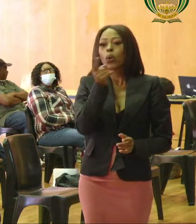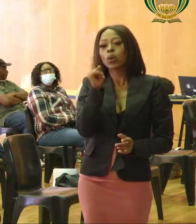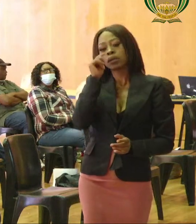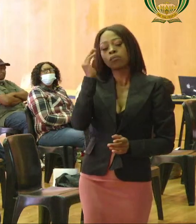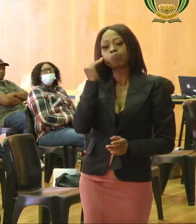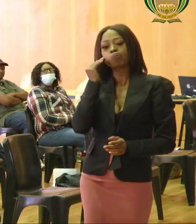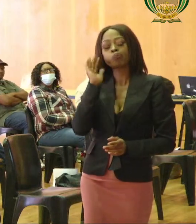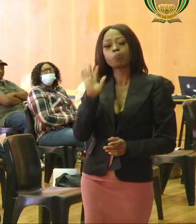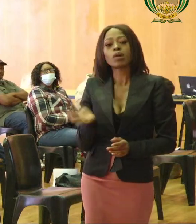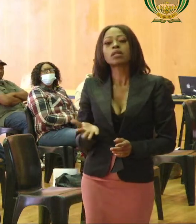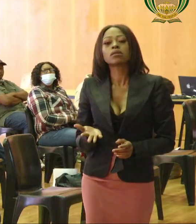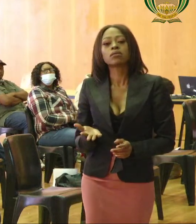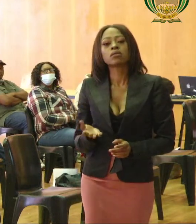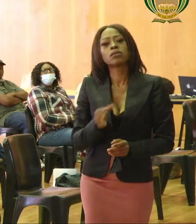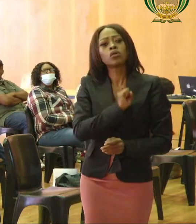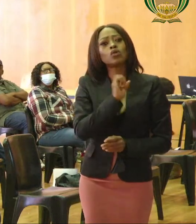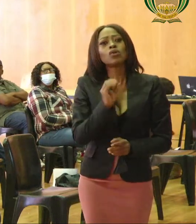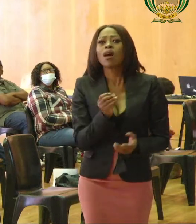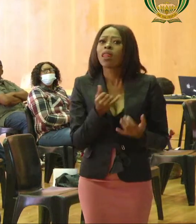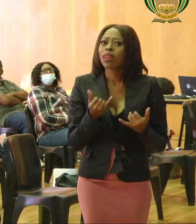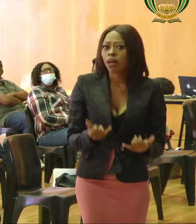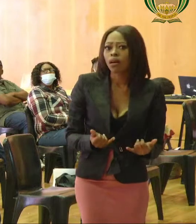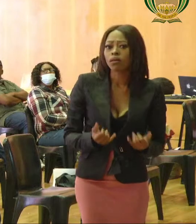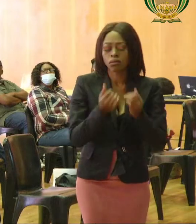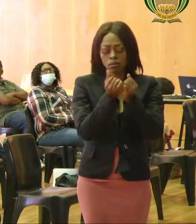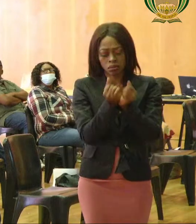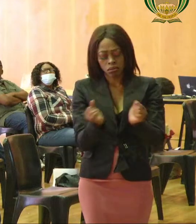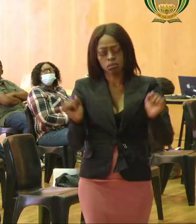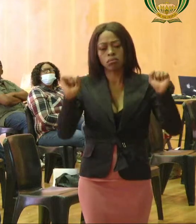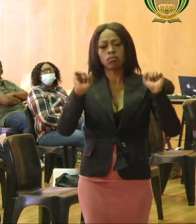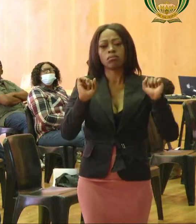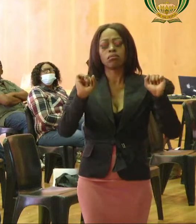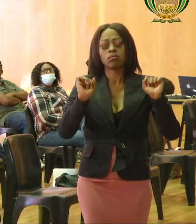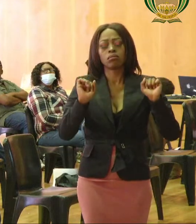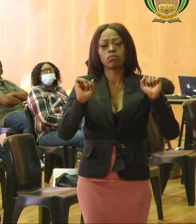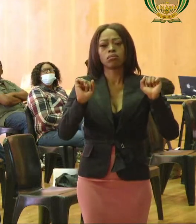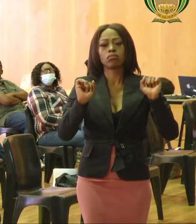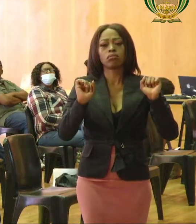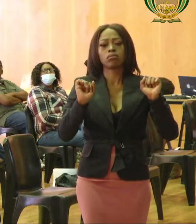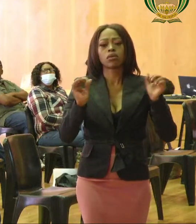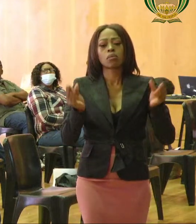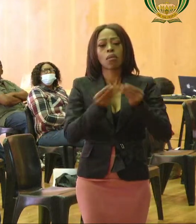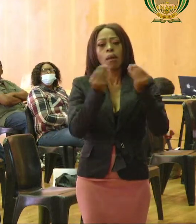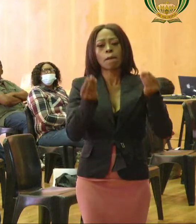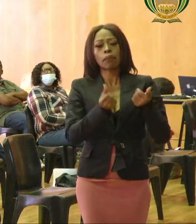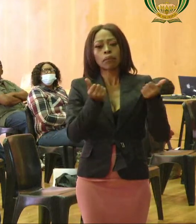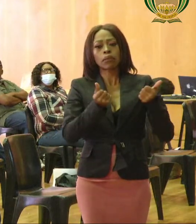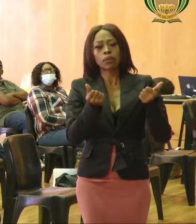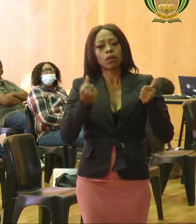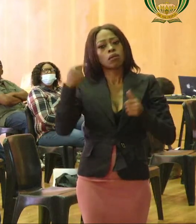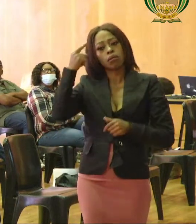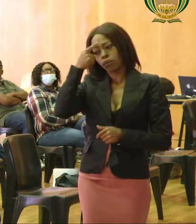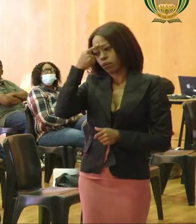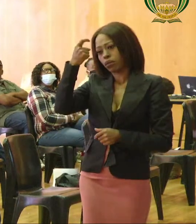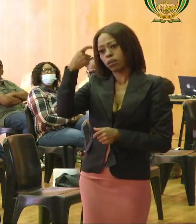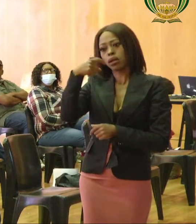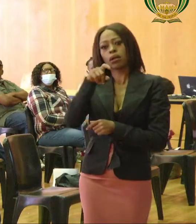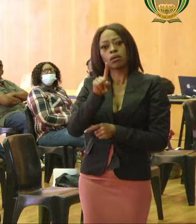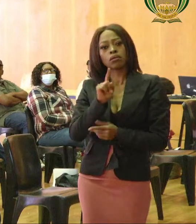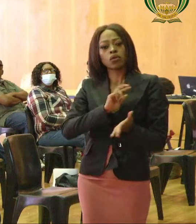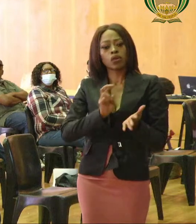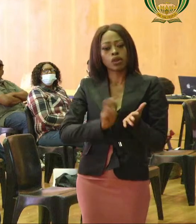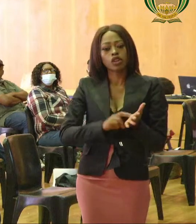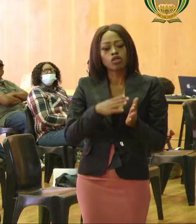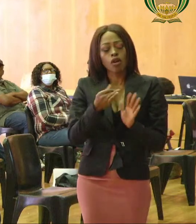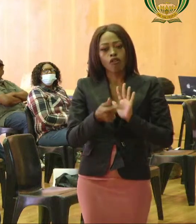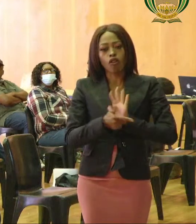supremacy. Now, during democratic dispensary, we believe that we need to have a